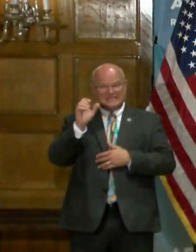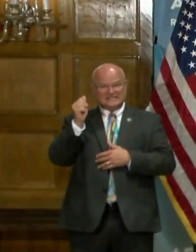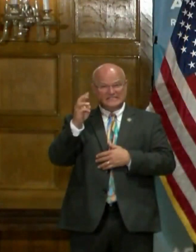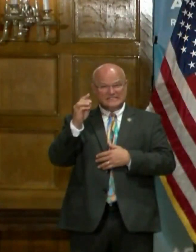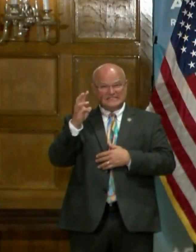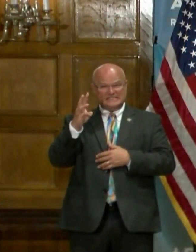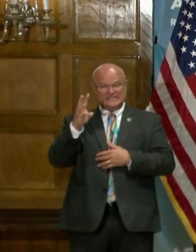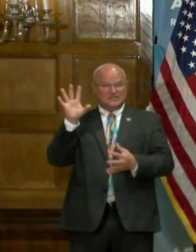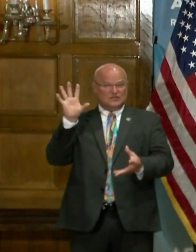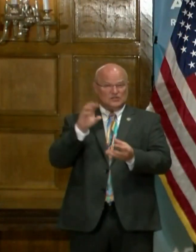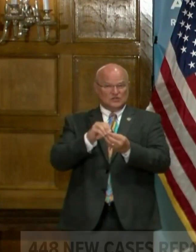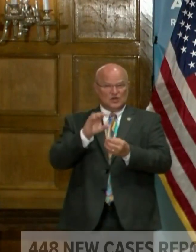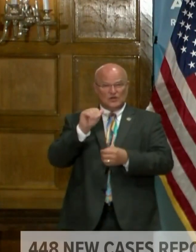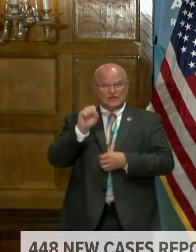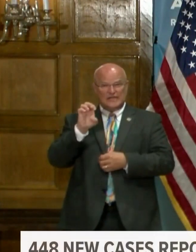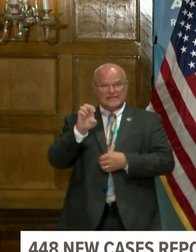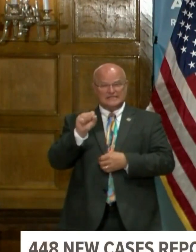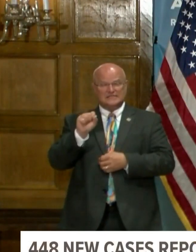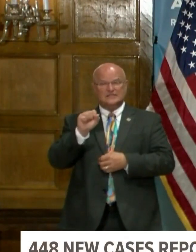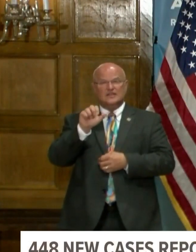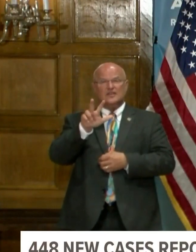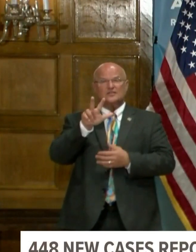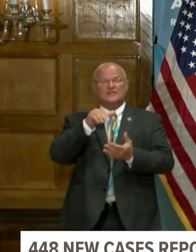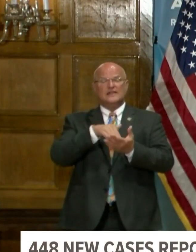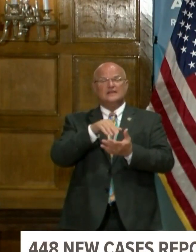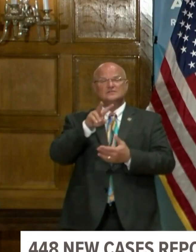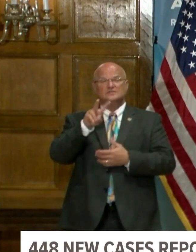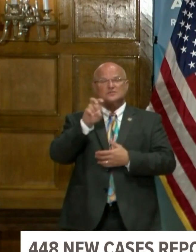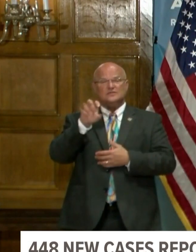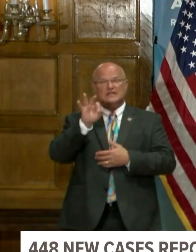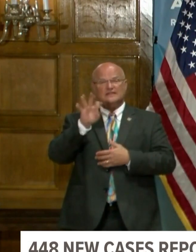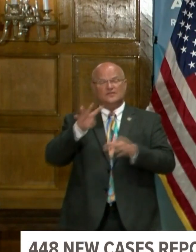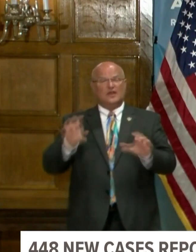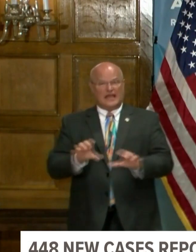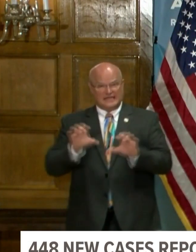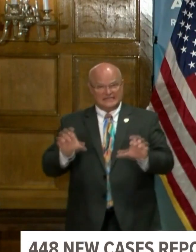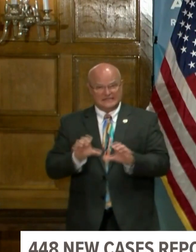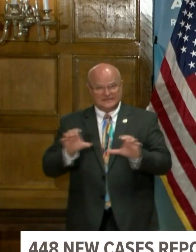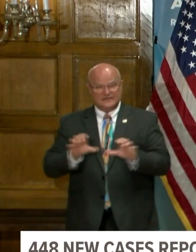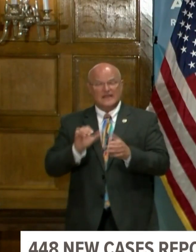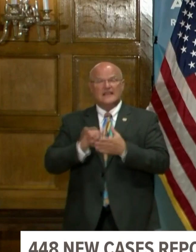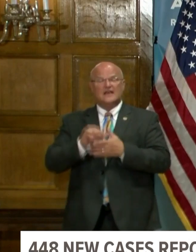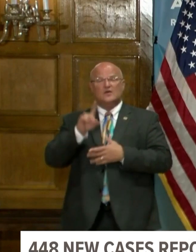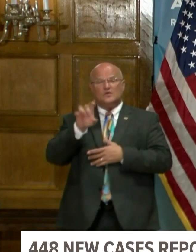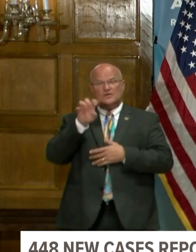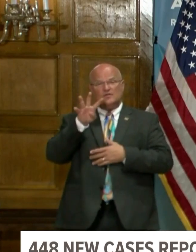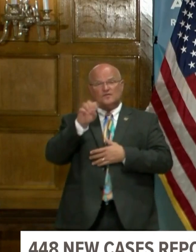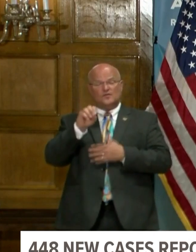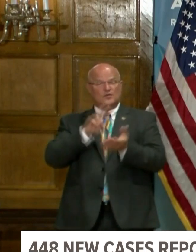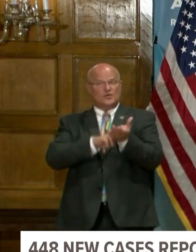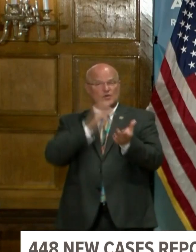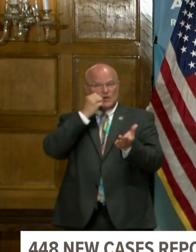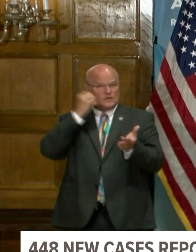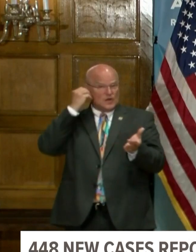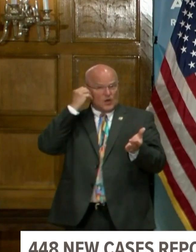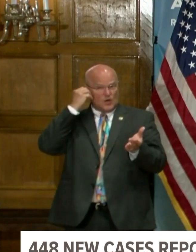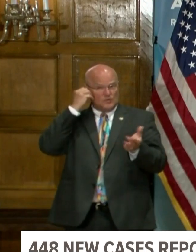10,816 total cases, 3,294 are active. Of those, 140 are in nursing